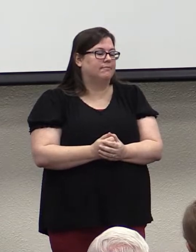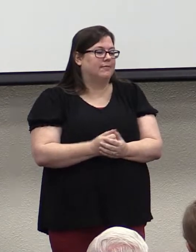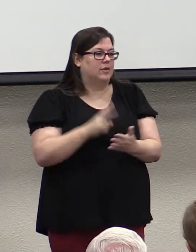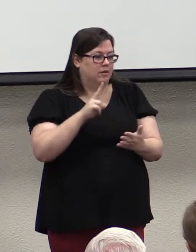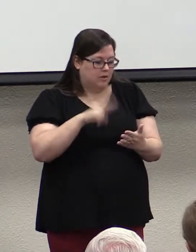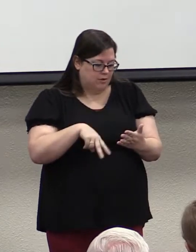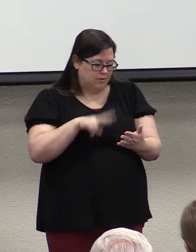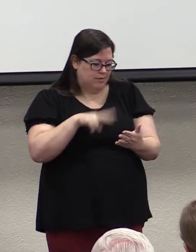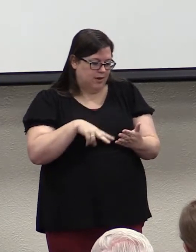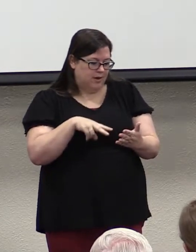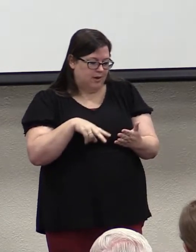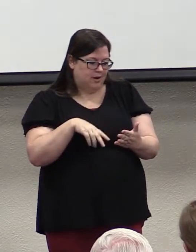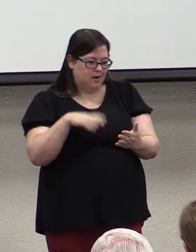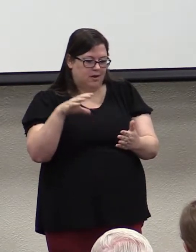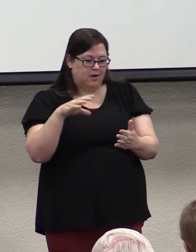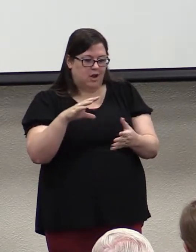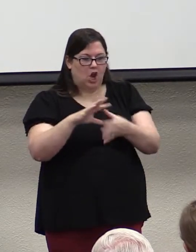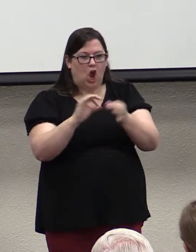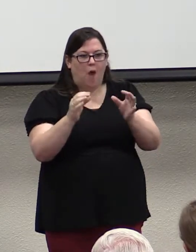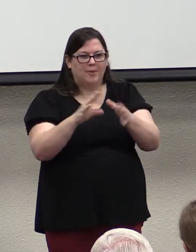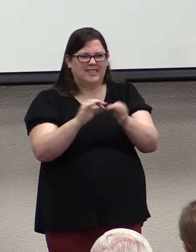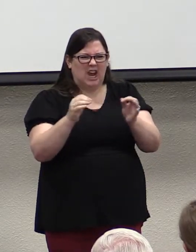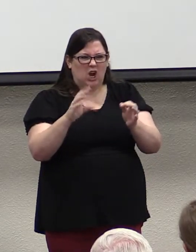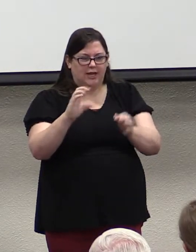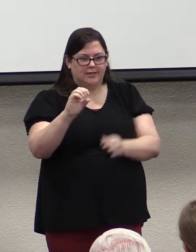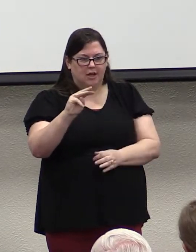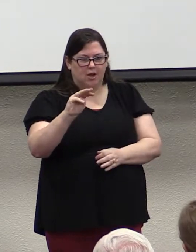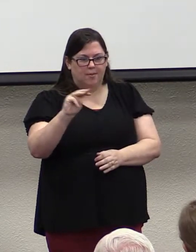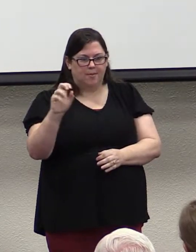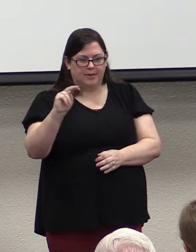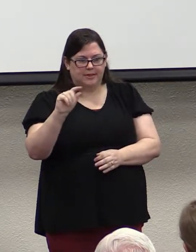Reading commentaries, that's a challenge.